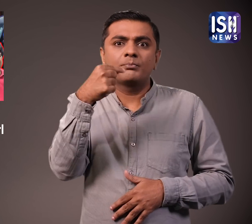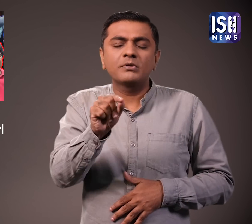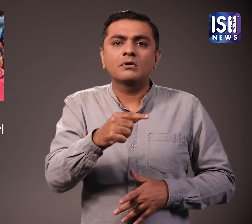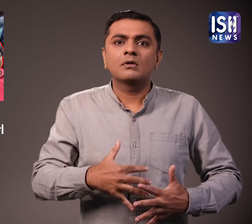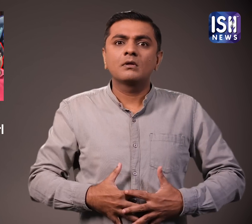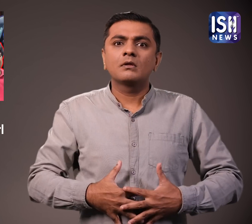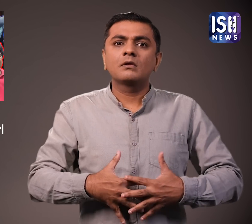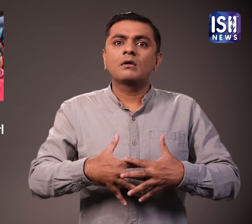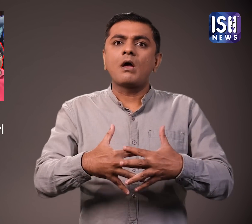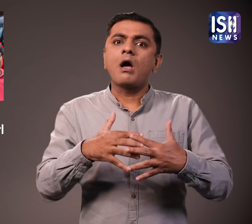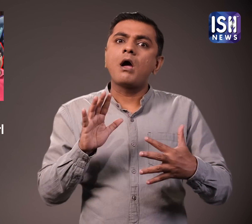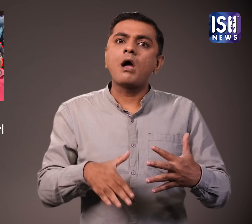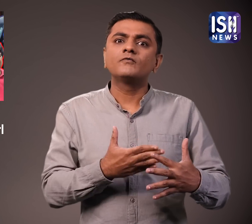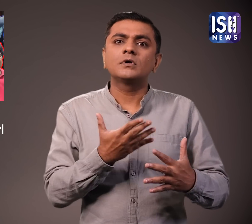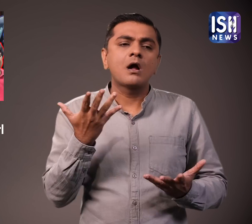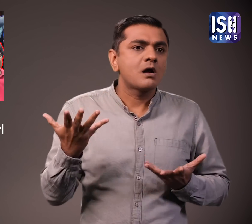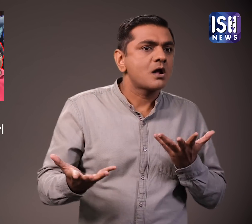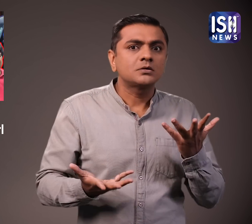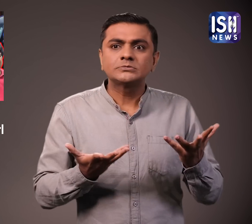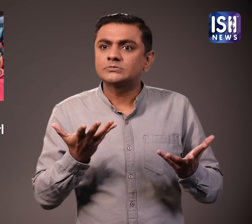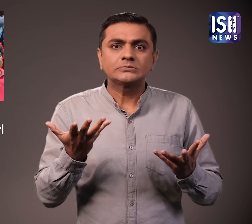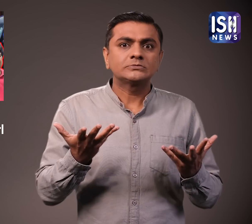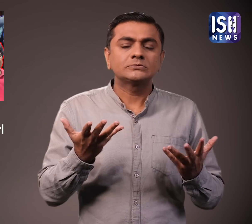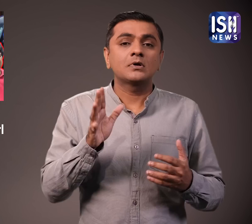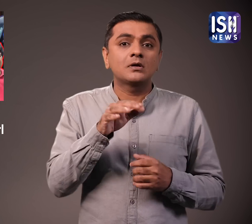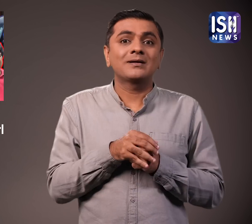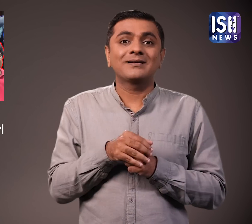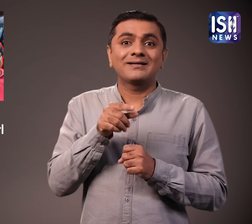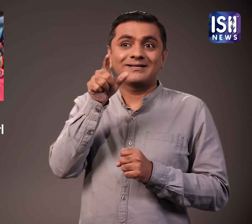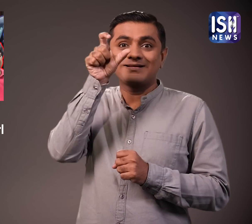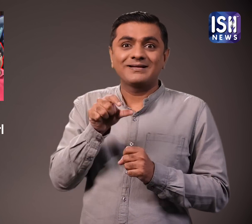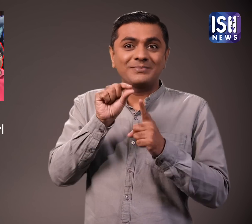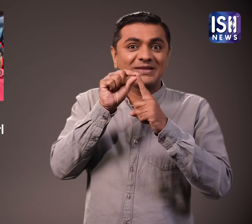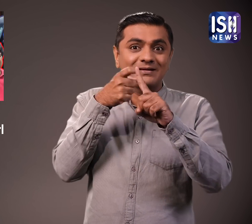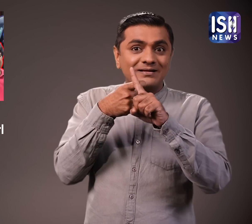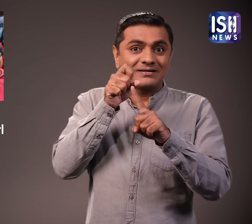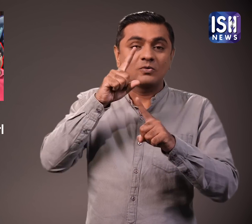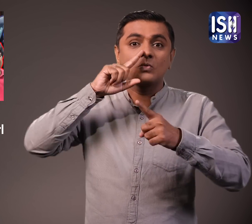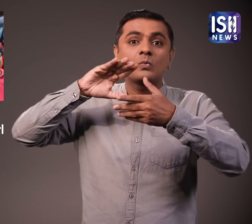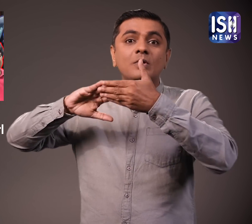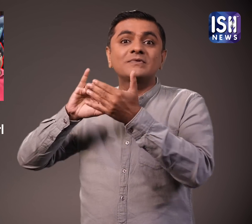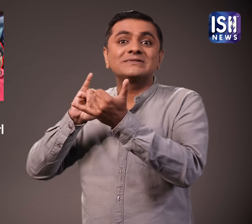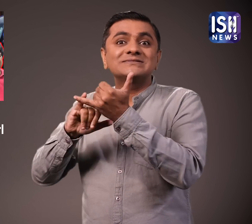When she fell pregnant, Khakha's wife forcefully fed her abortion pills to terminate her pregnancy.